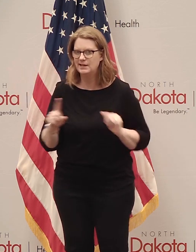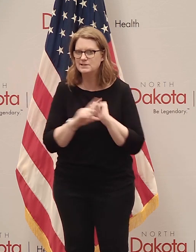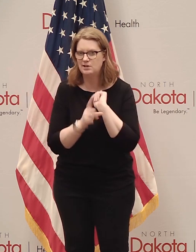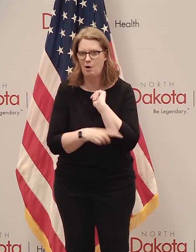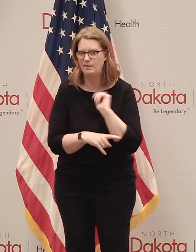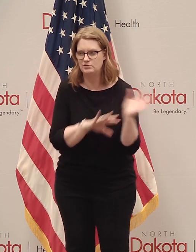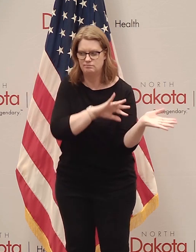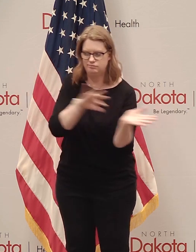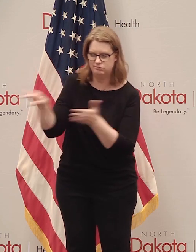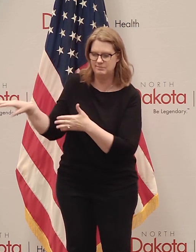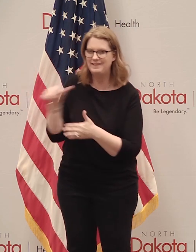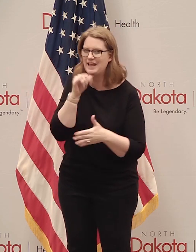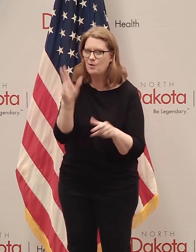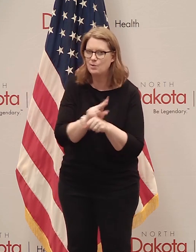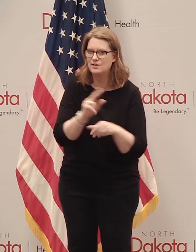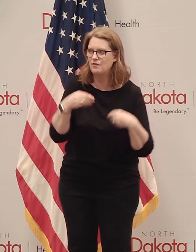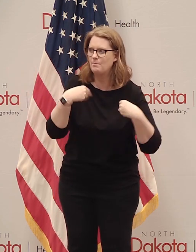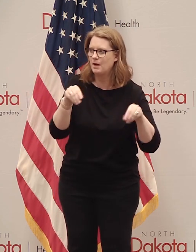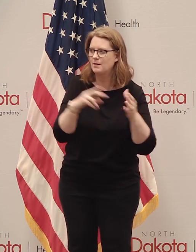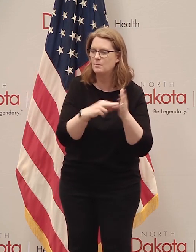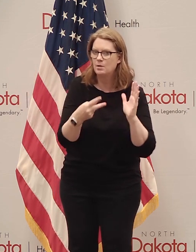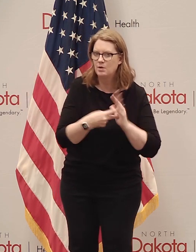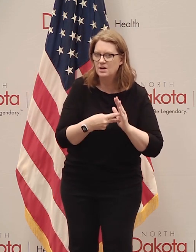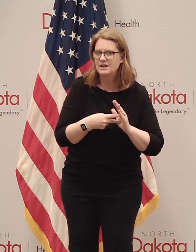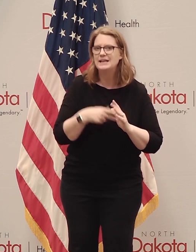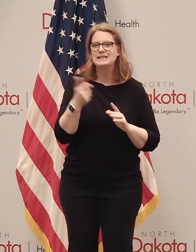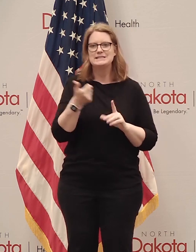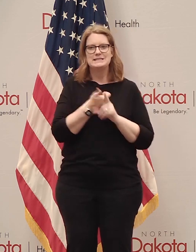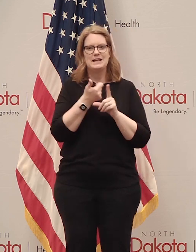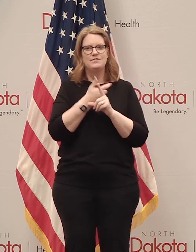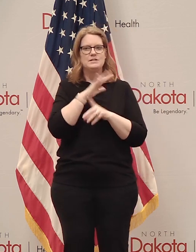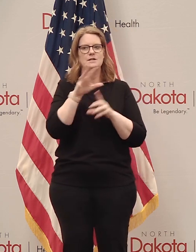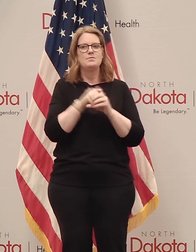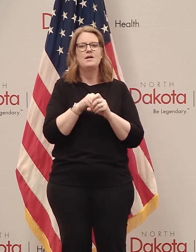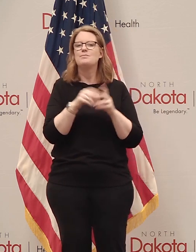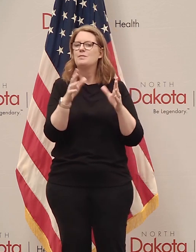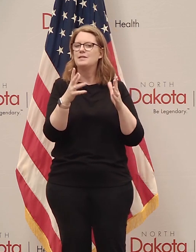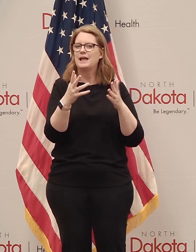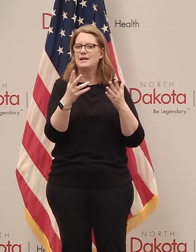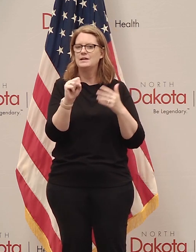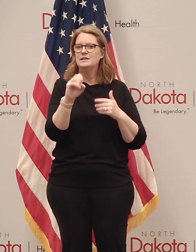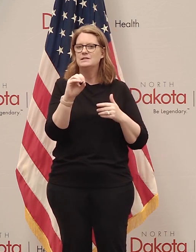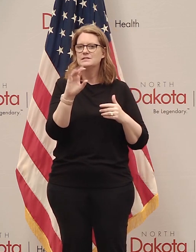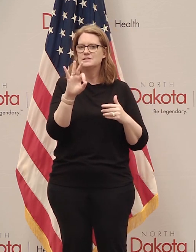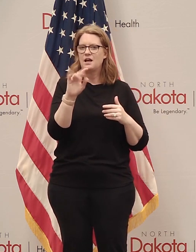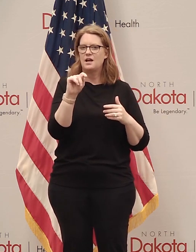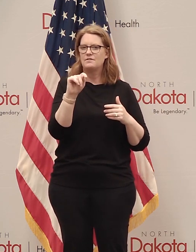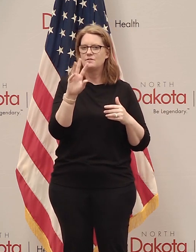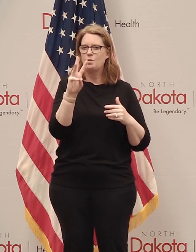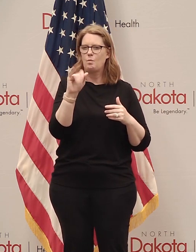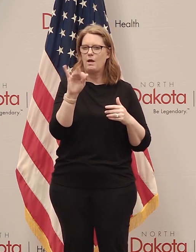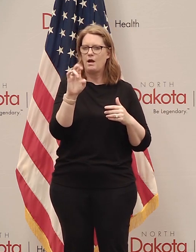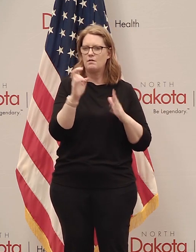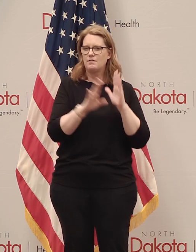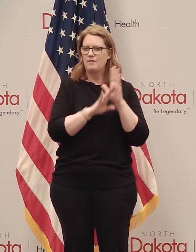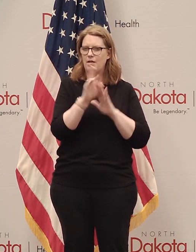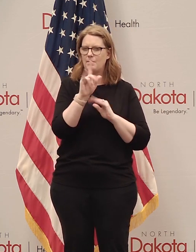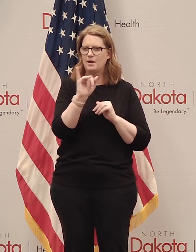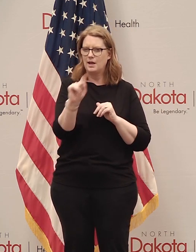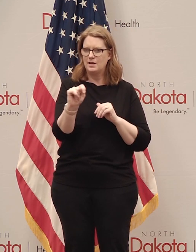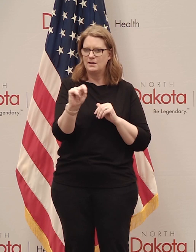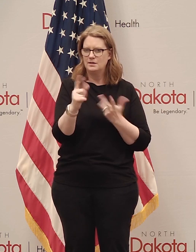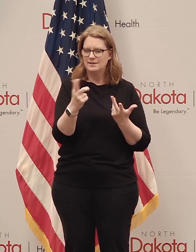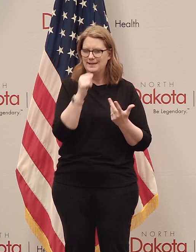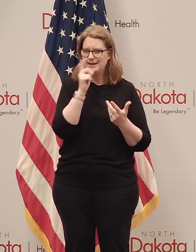marketing purposes. And this is part of a software developer kit from Foursquare, which is free, so no one had to pay for that access. It's available to